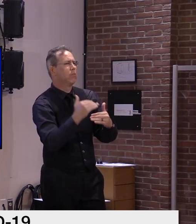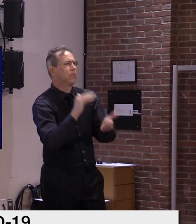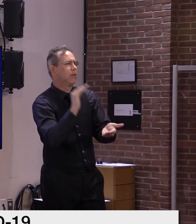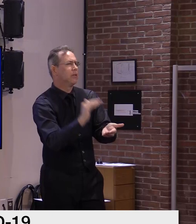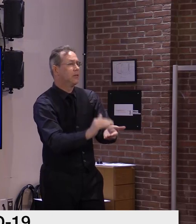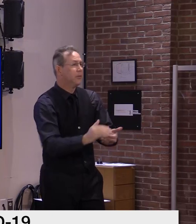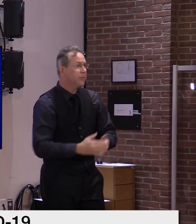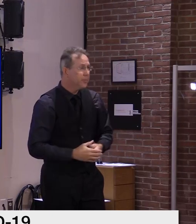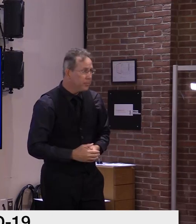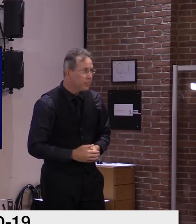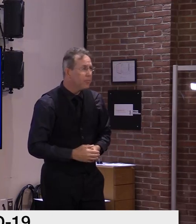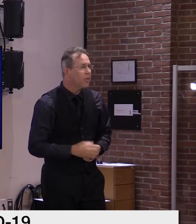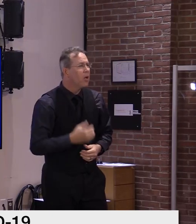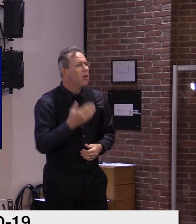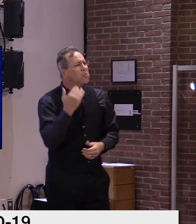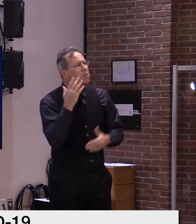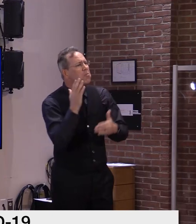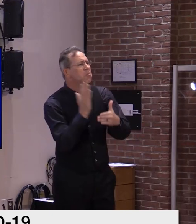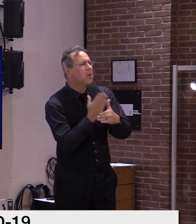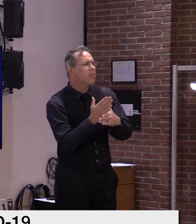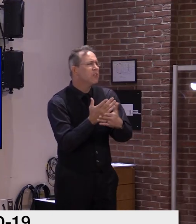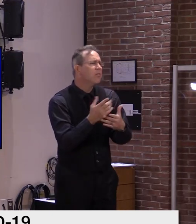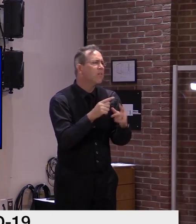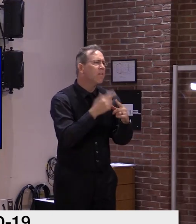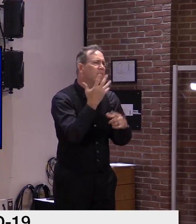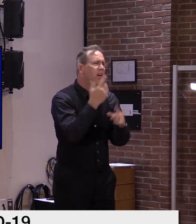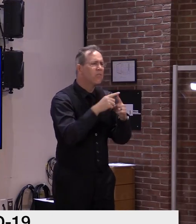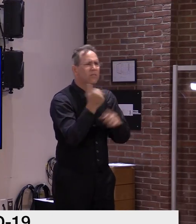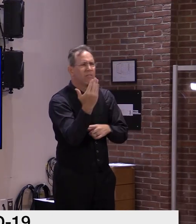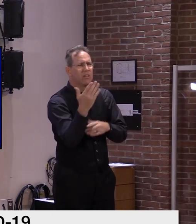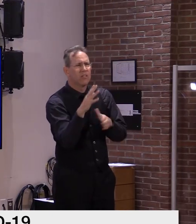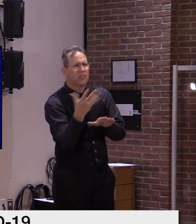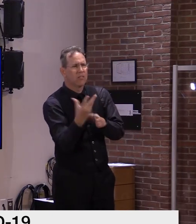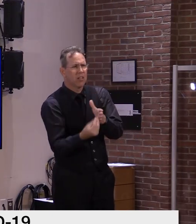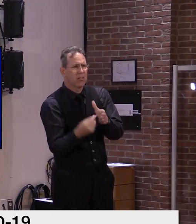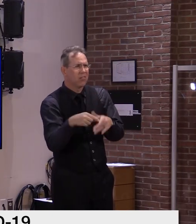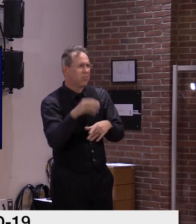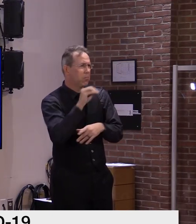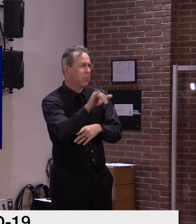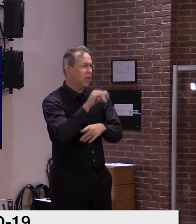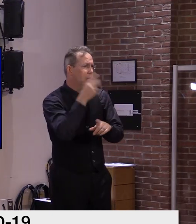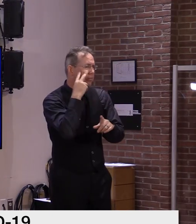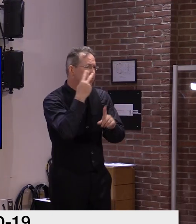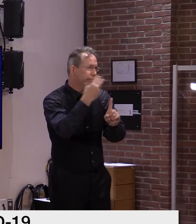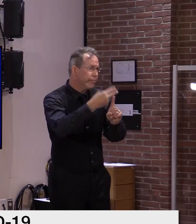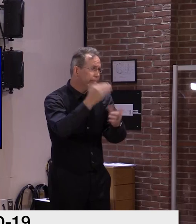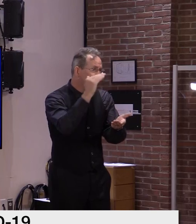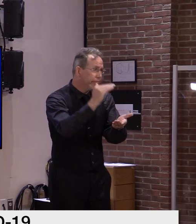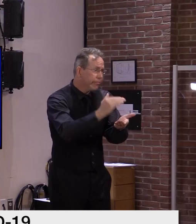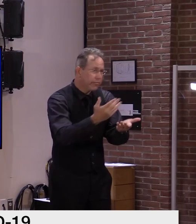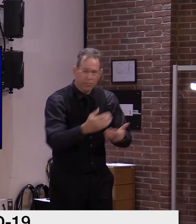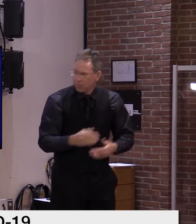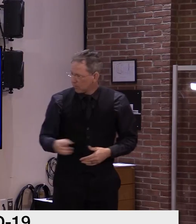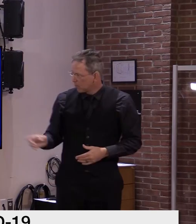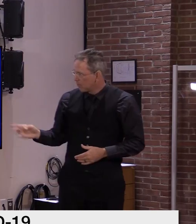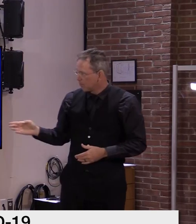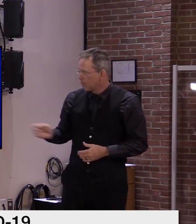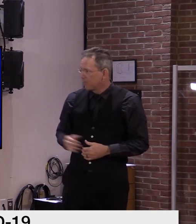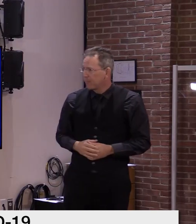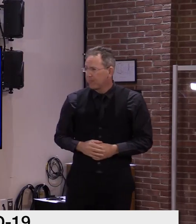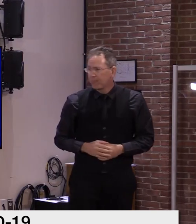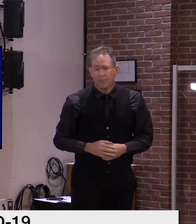as 15 deaths in the month of May. Now, while much of the news that we've talked about today in Vermont and New England is